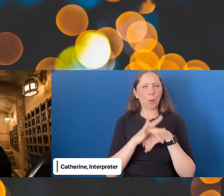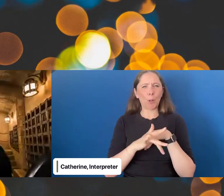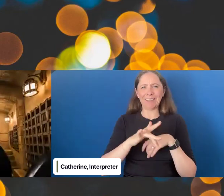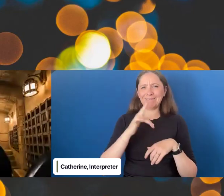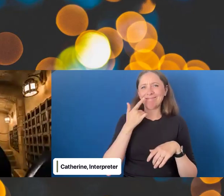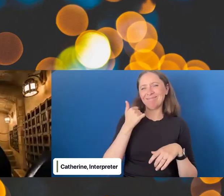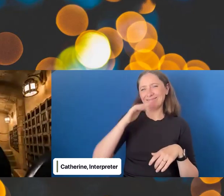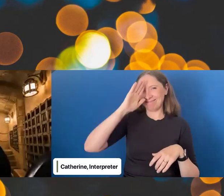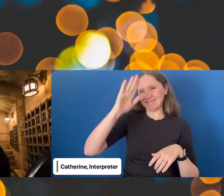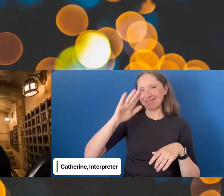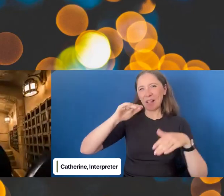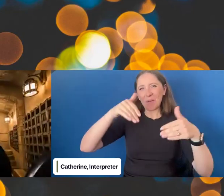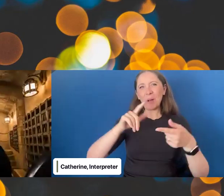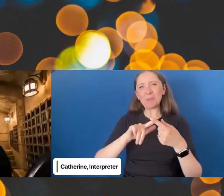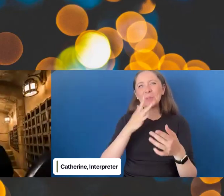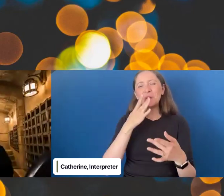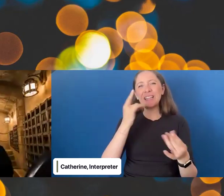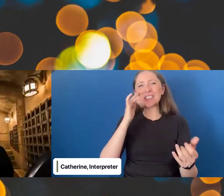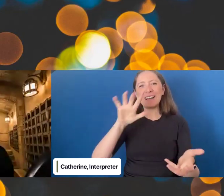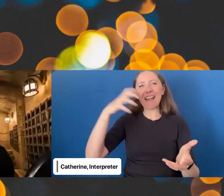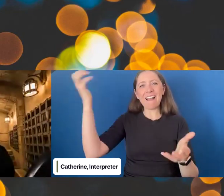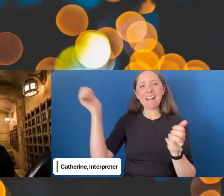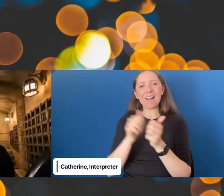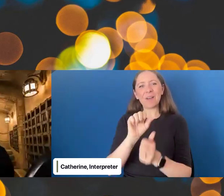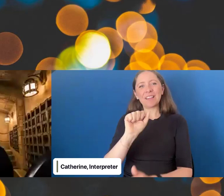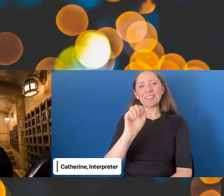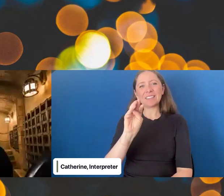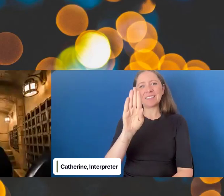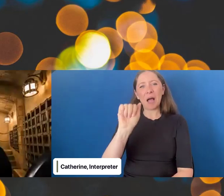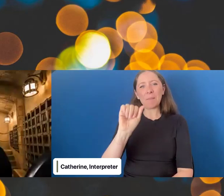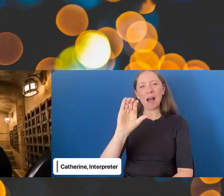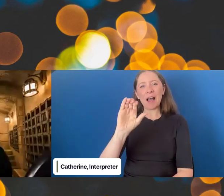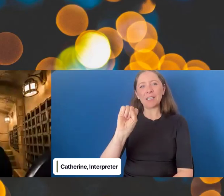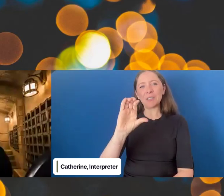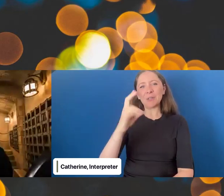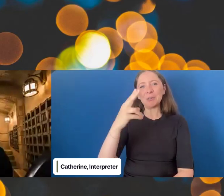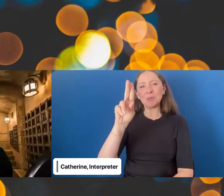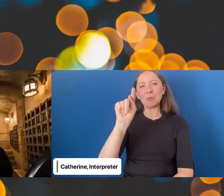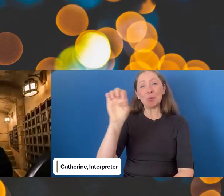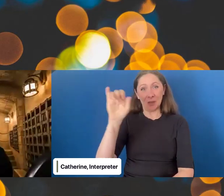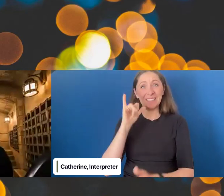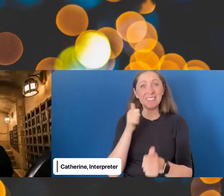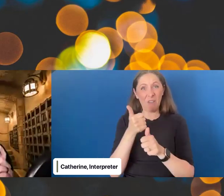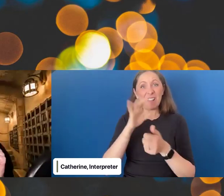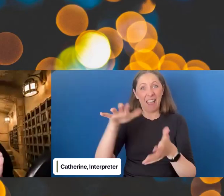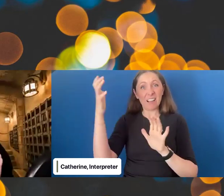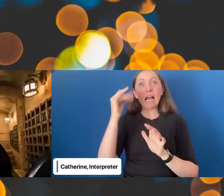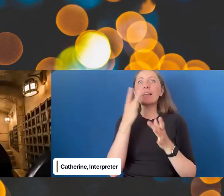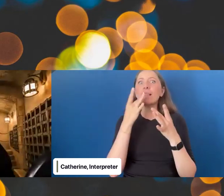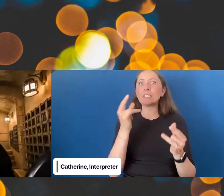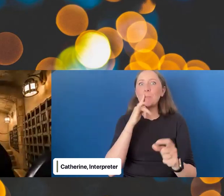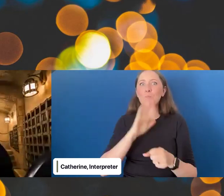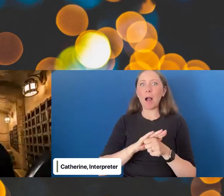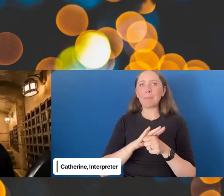Hello, welcome to Delicious Chaos with Samba Schutte. It is chaos and it will be delicious. I promise you this. We